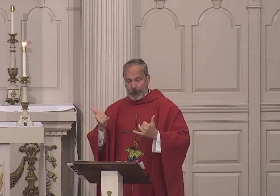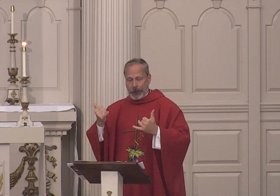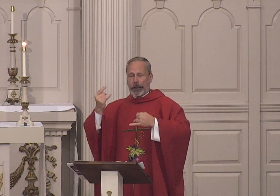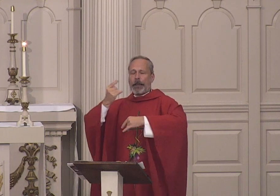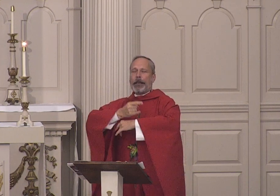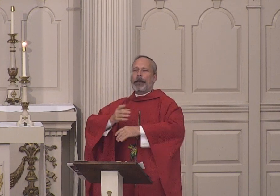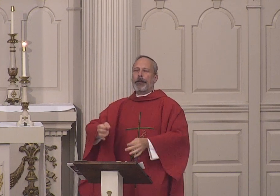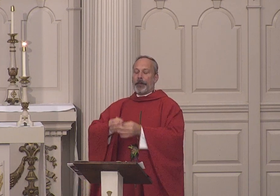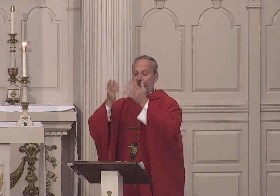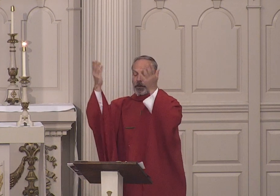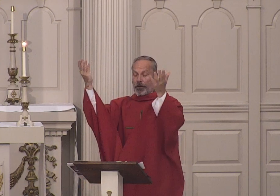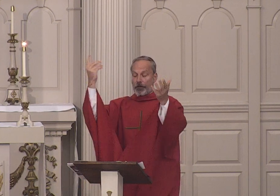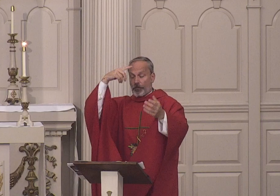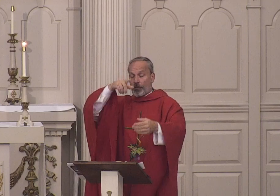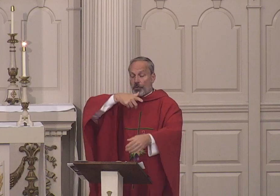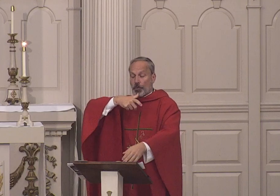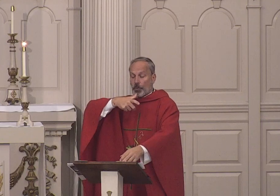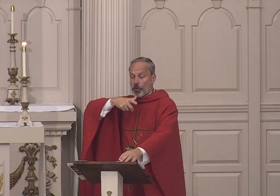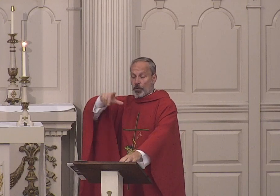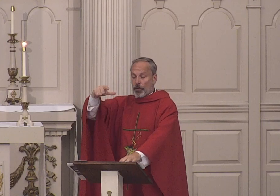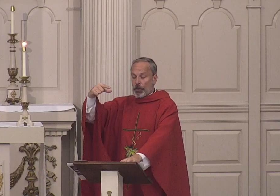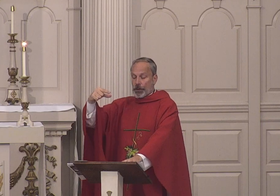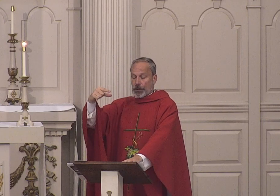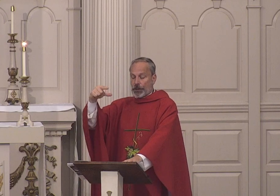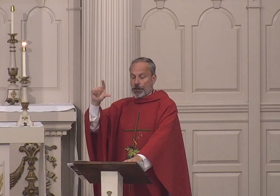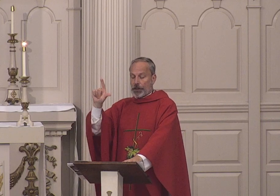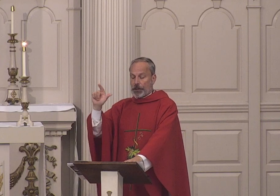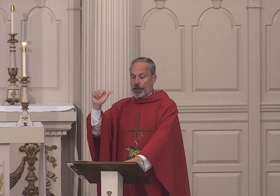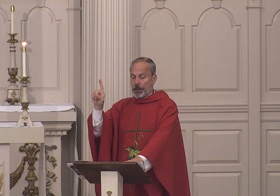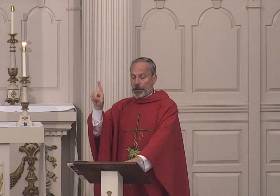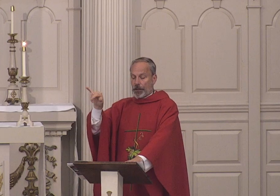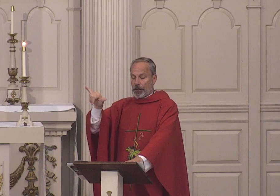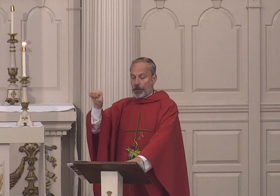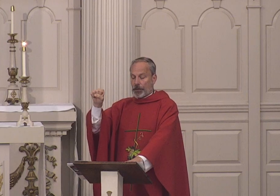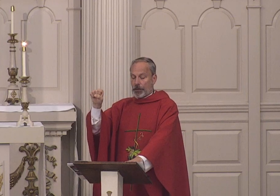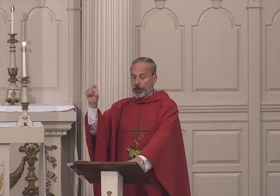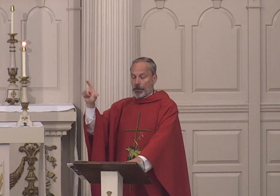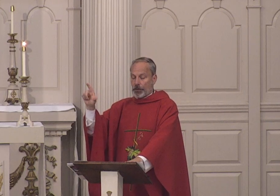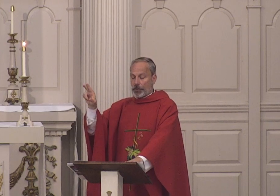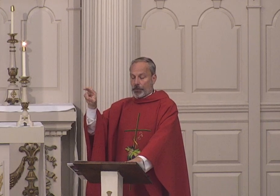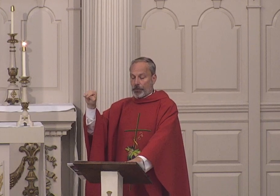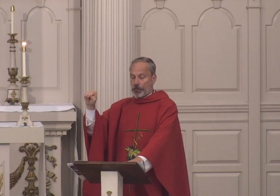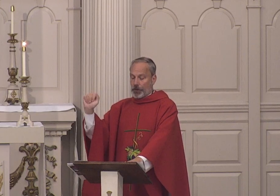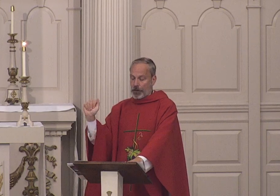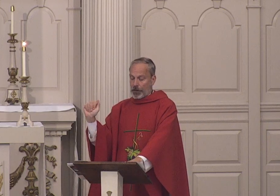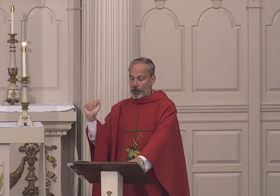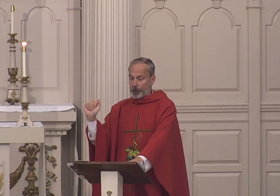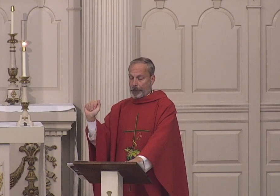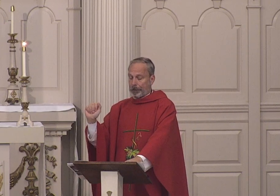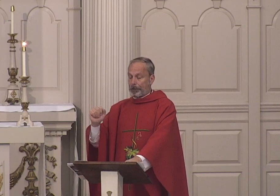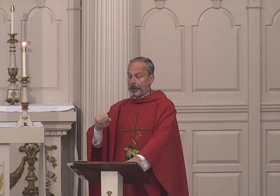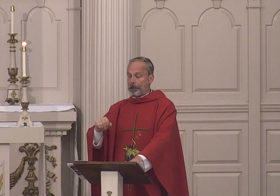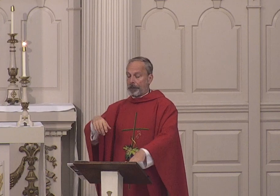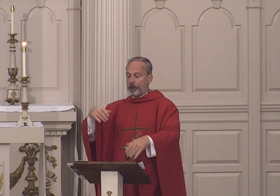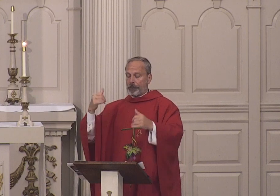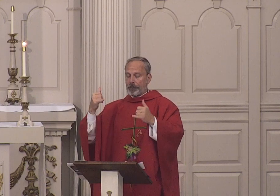Brothers and sisters, today's Mass is offered for Gladys Luna.